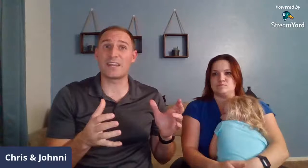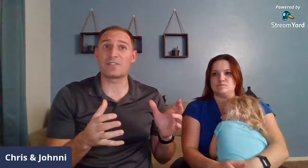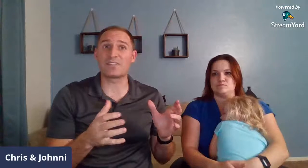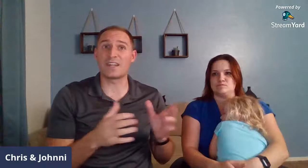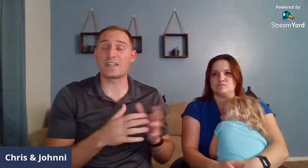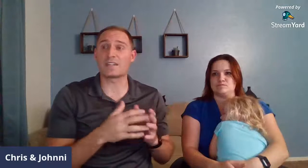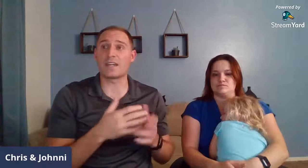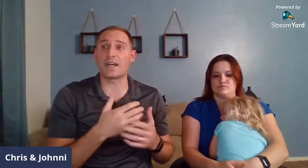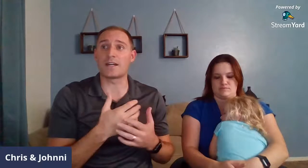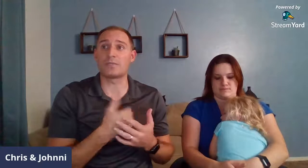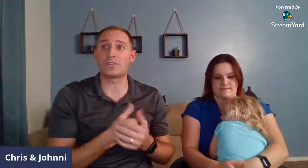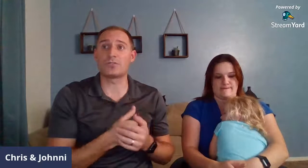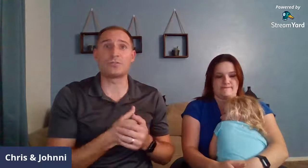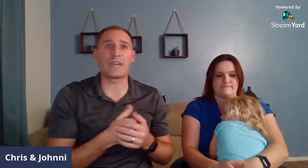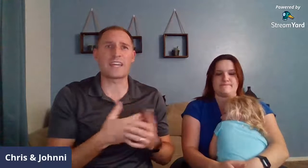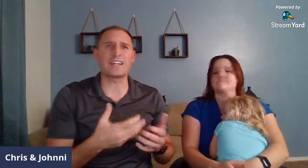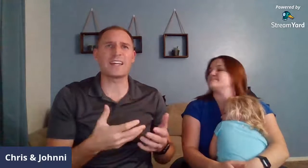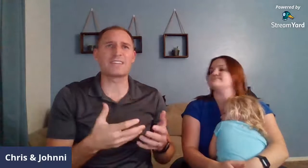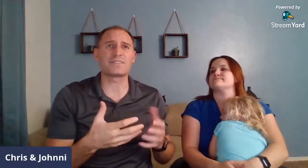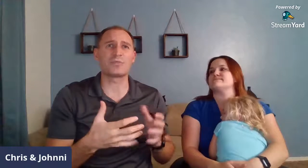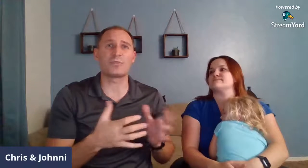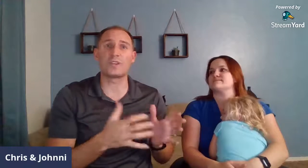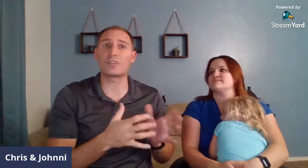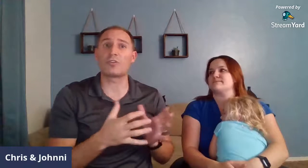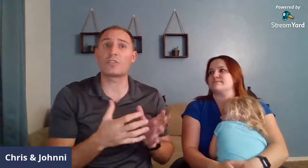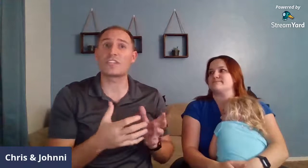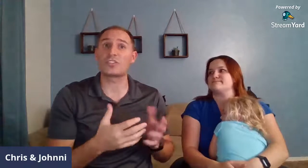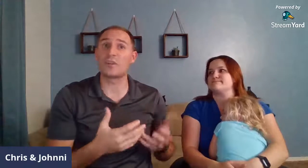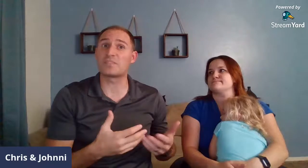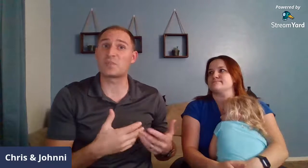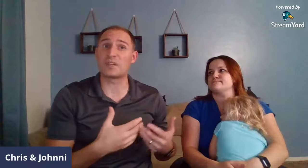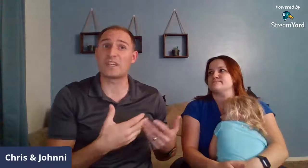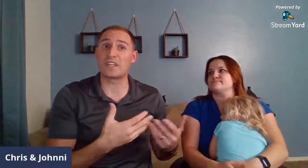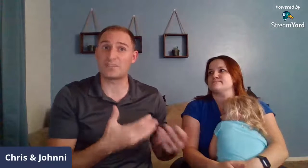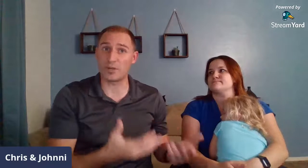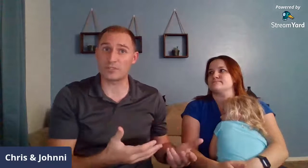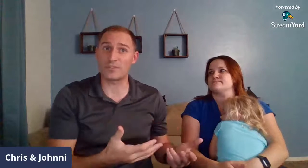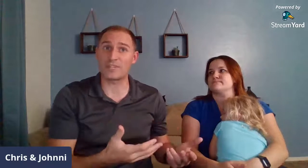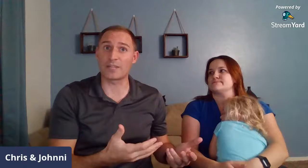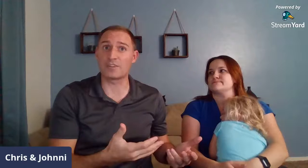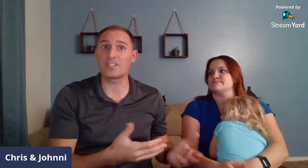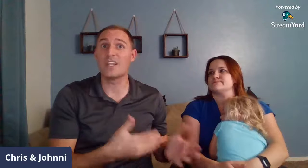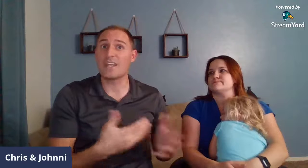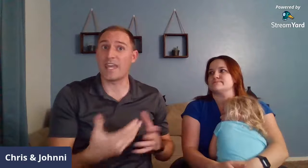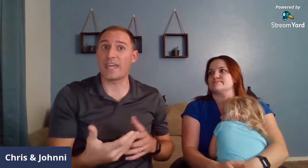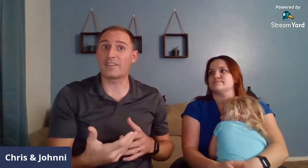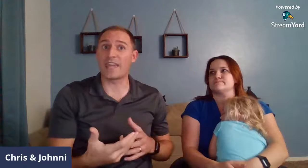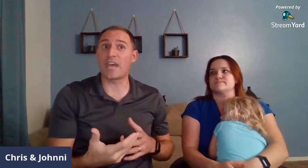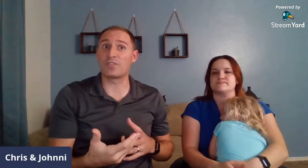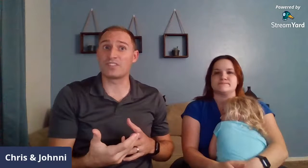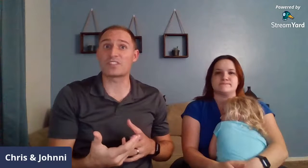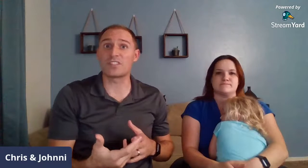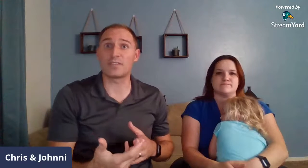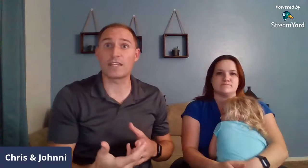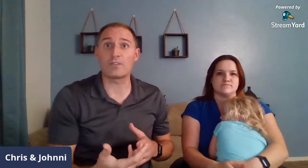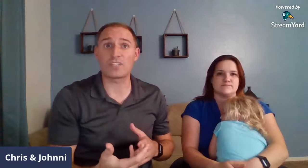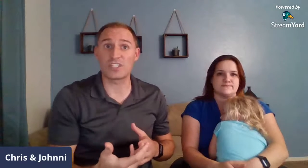was done to analyze what the correlation was between exposure of language and the acquisition of language in